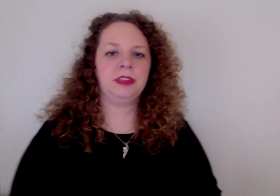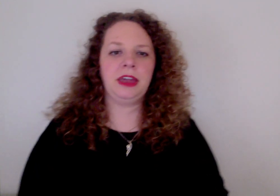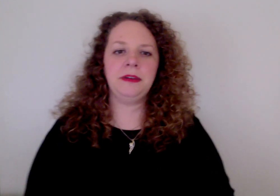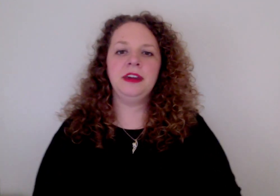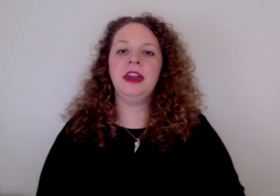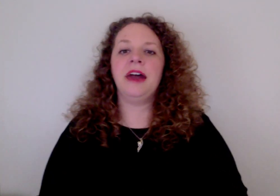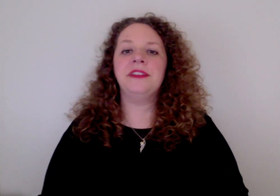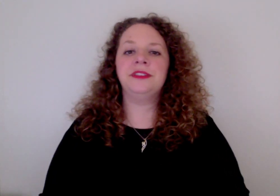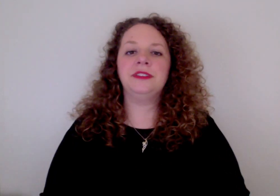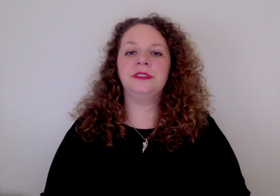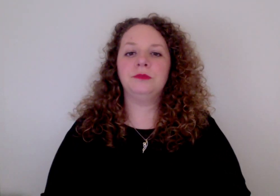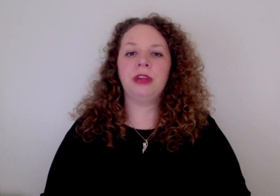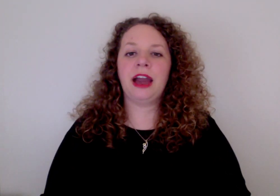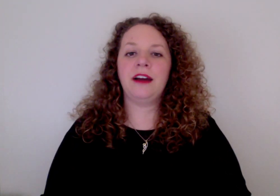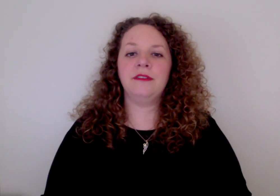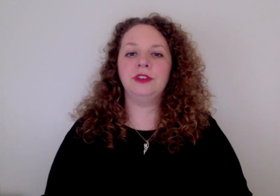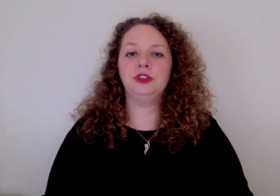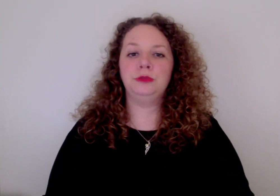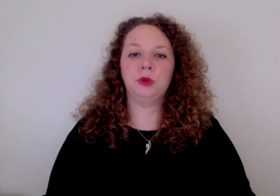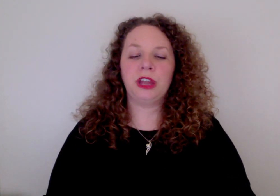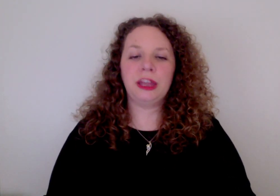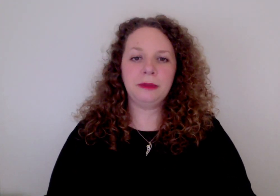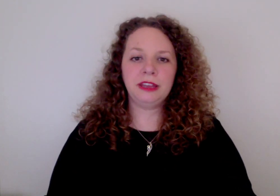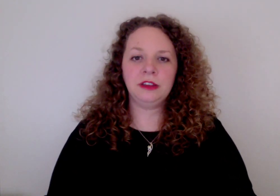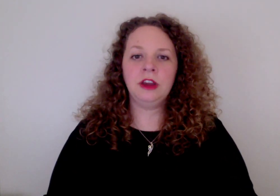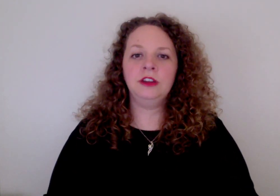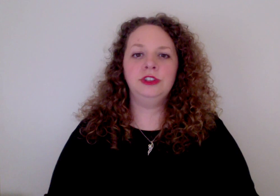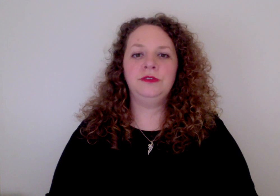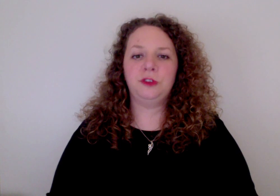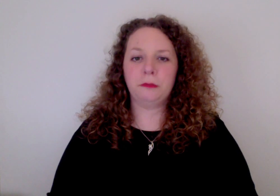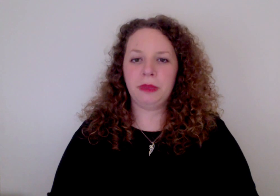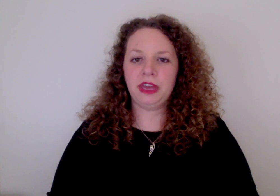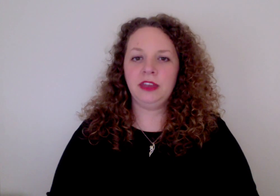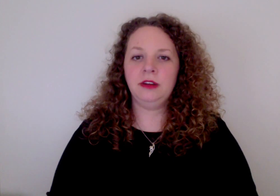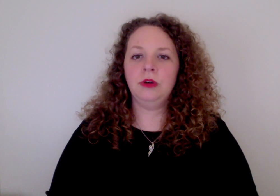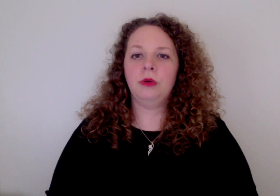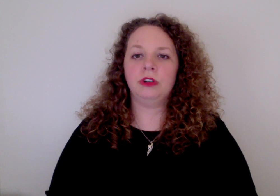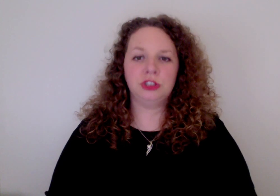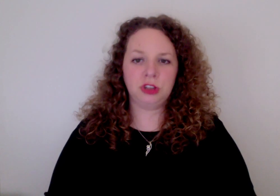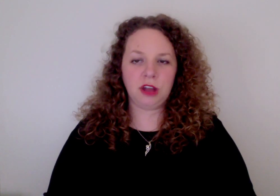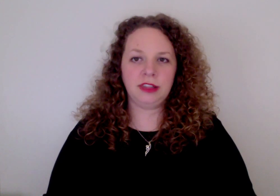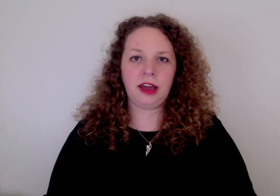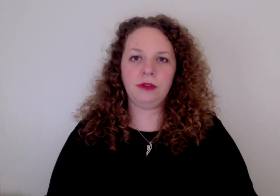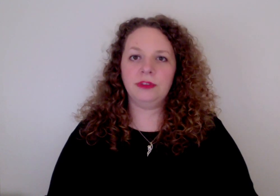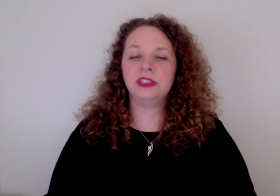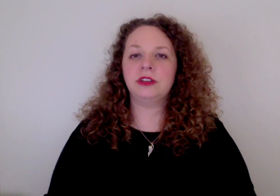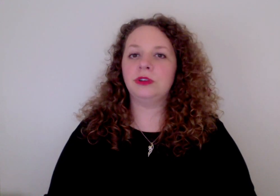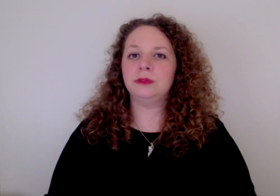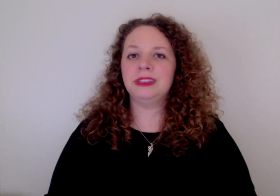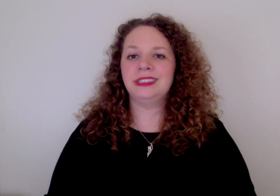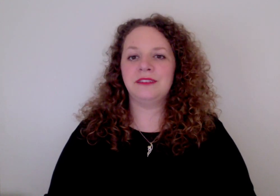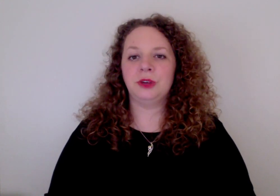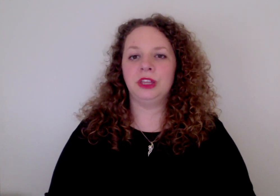Okay, and then we have to prohibit, to forbid, or to not allow. This can also be the sign for